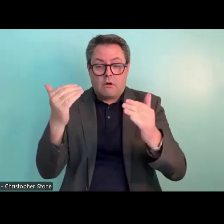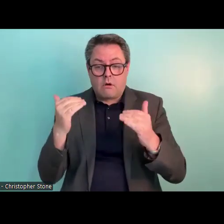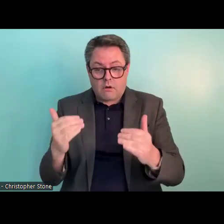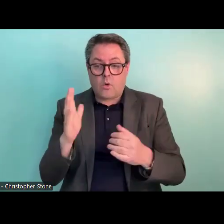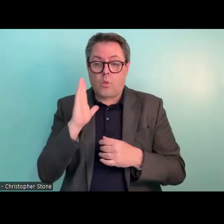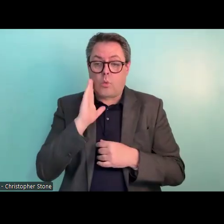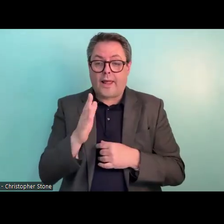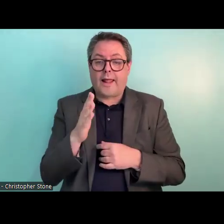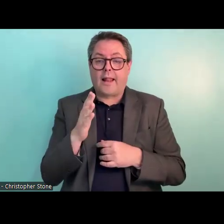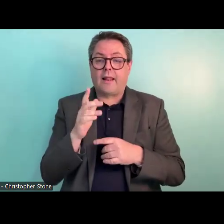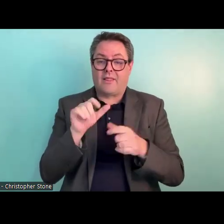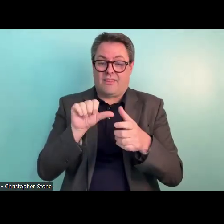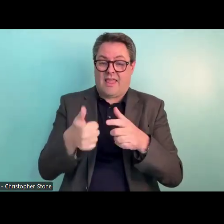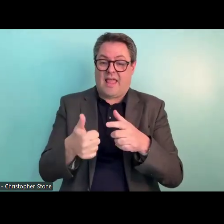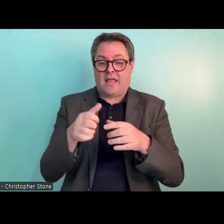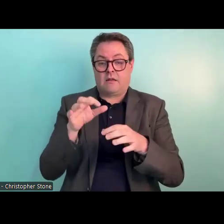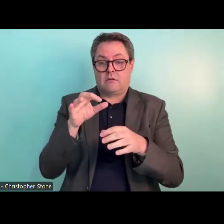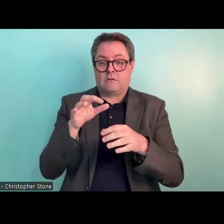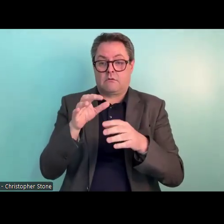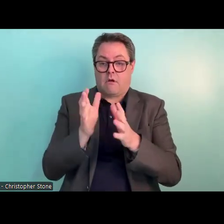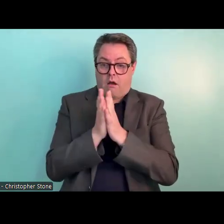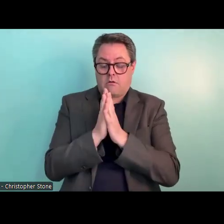here and if anybody has sent apologies.